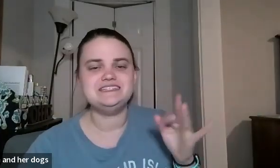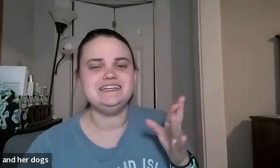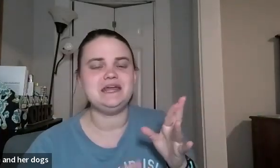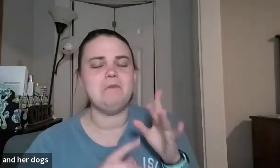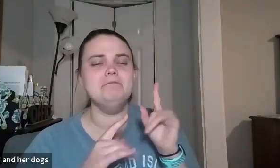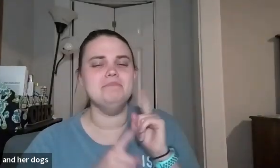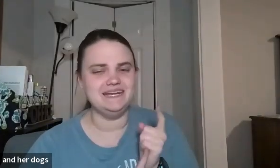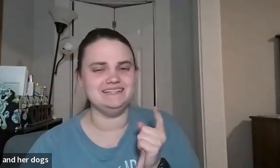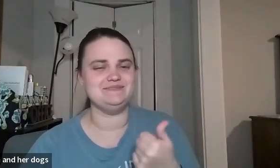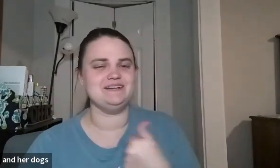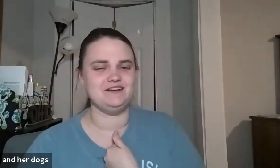needed a minute to myself,